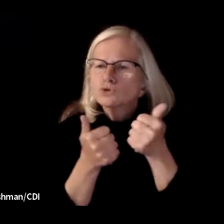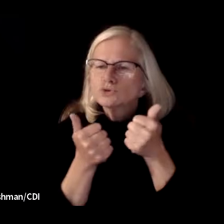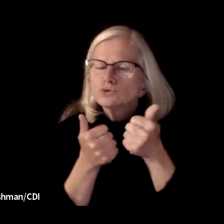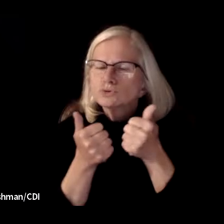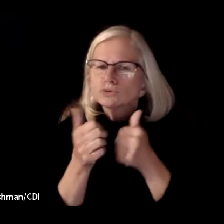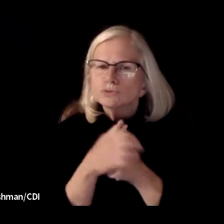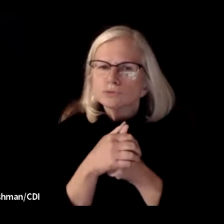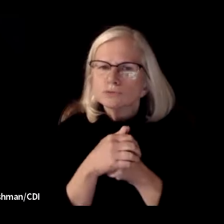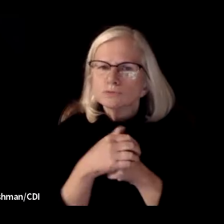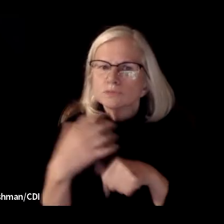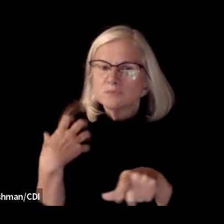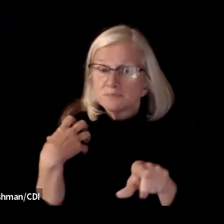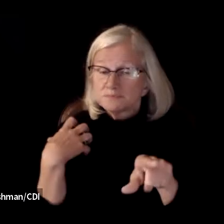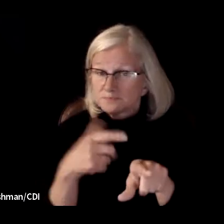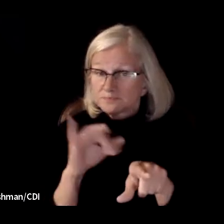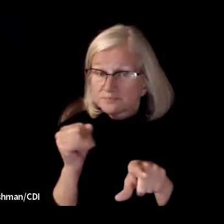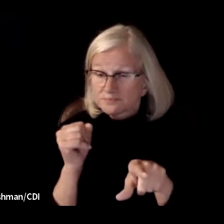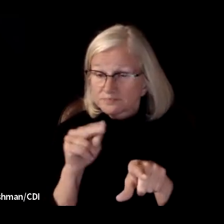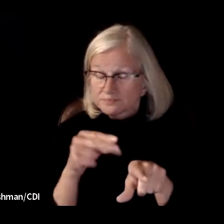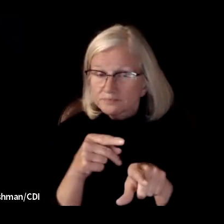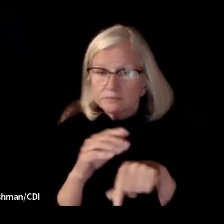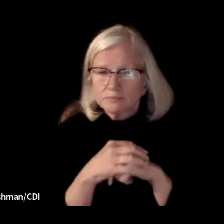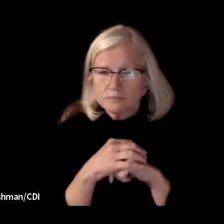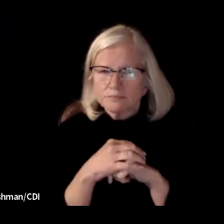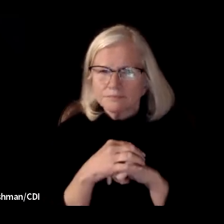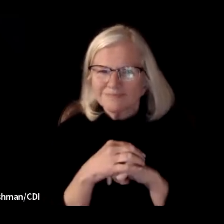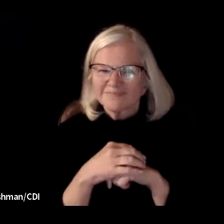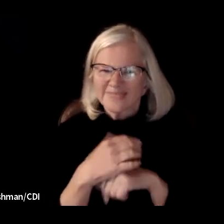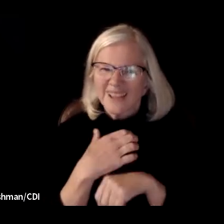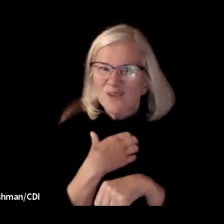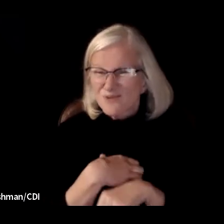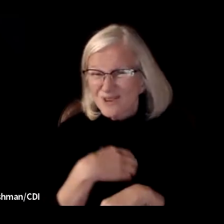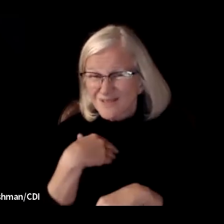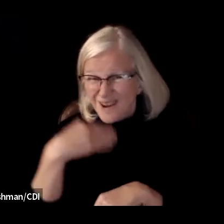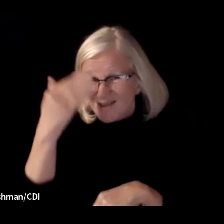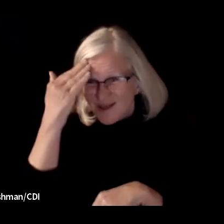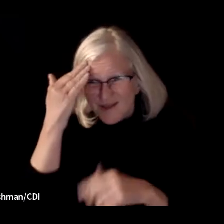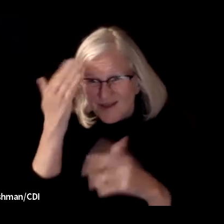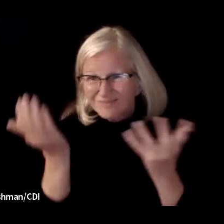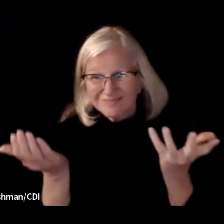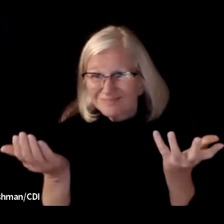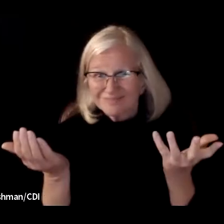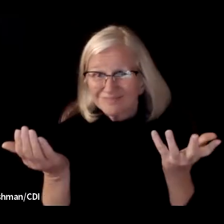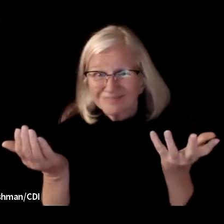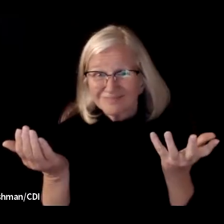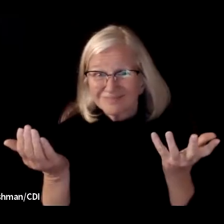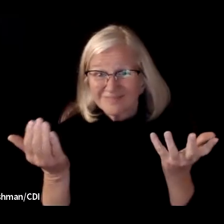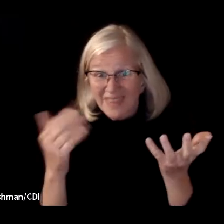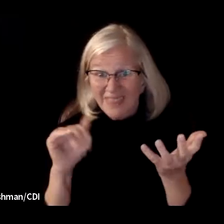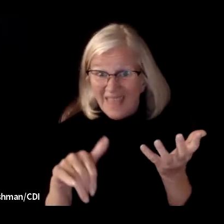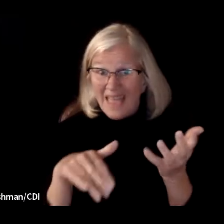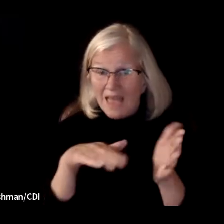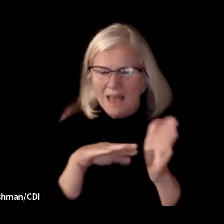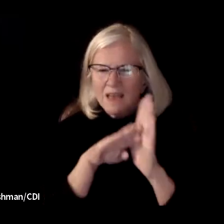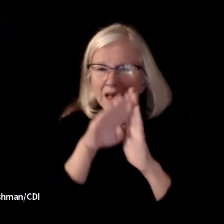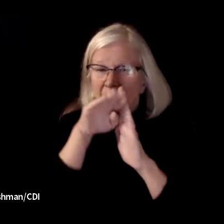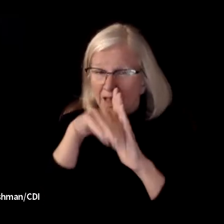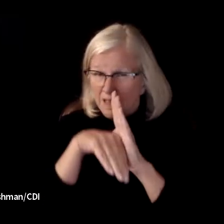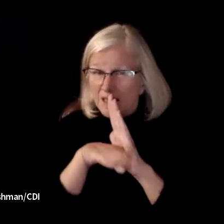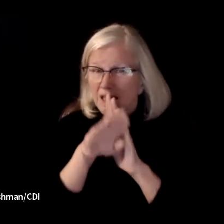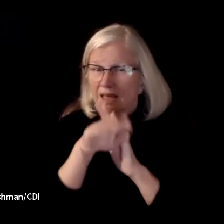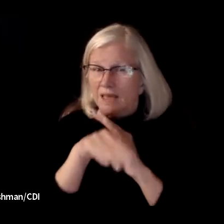Well, Theo, I sure wish I knew. This wave has been different than prior waves in that